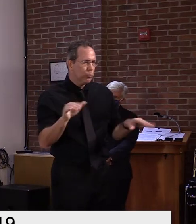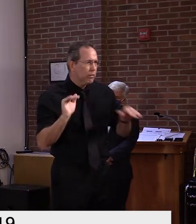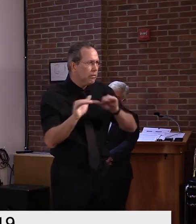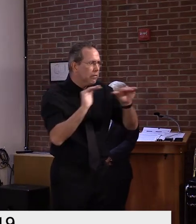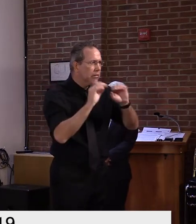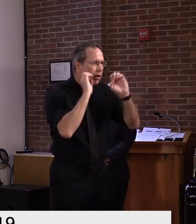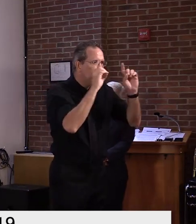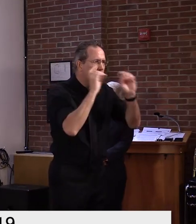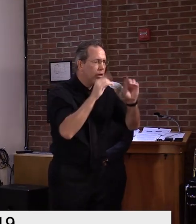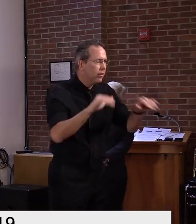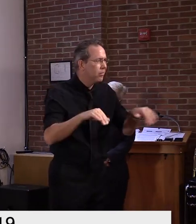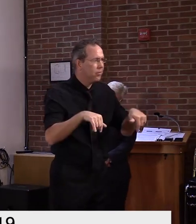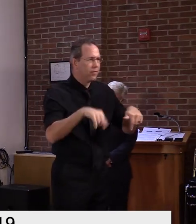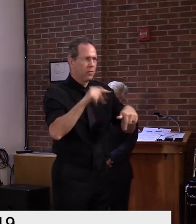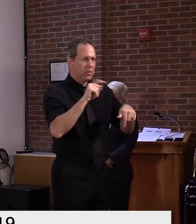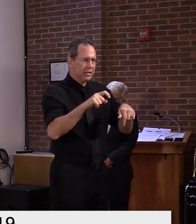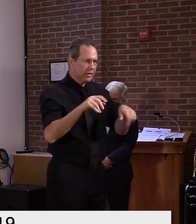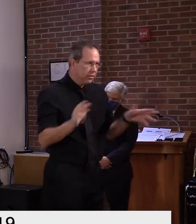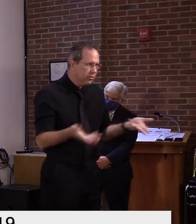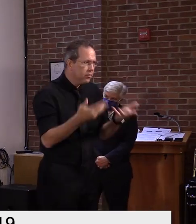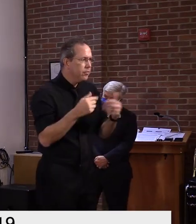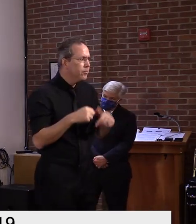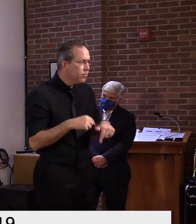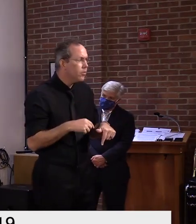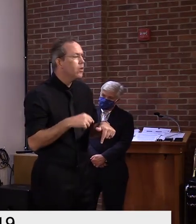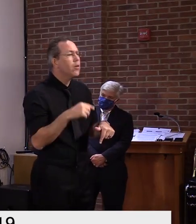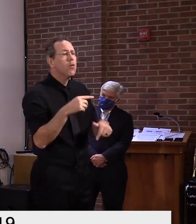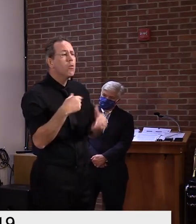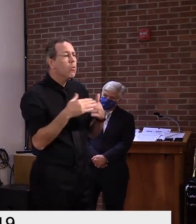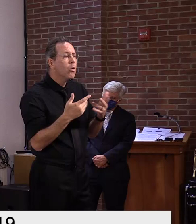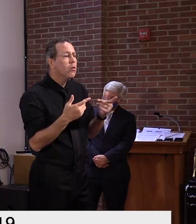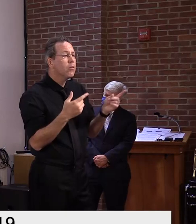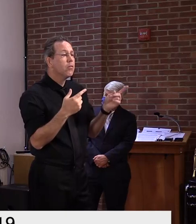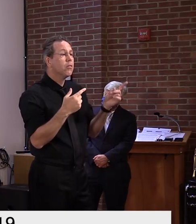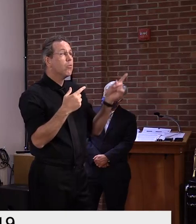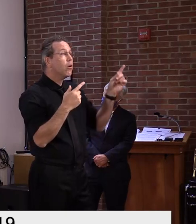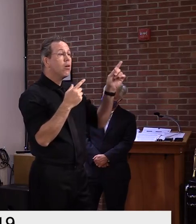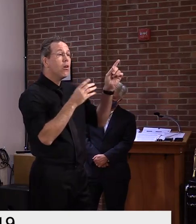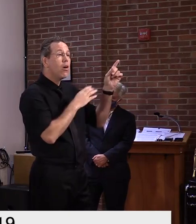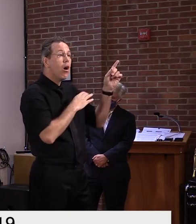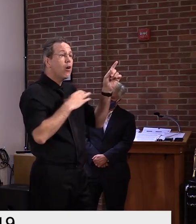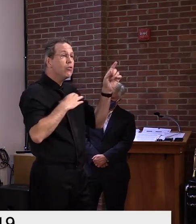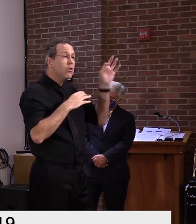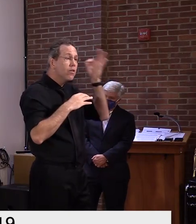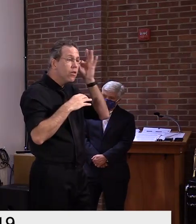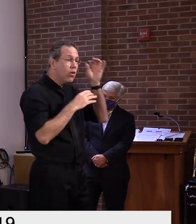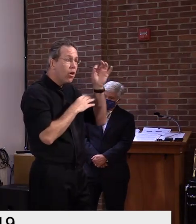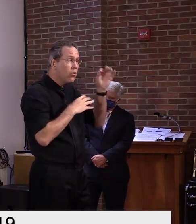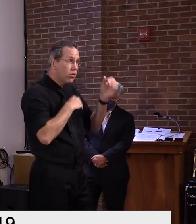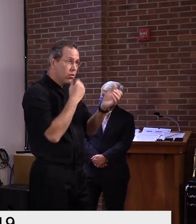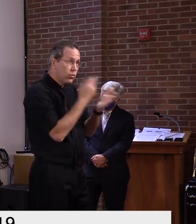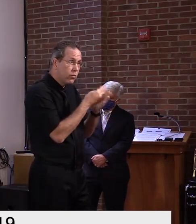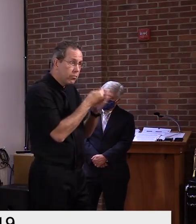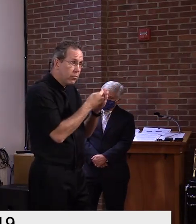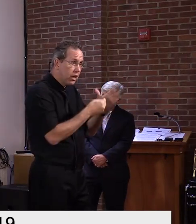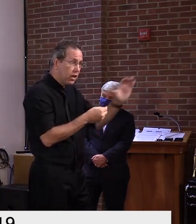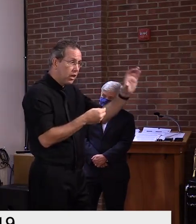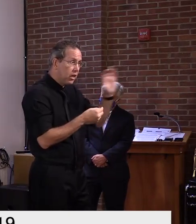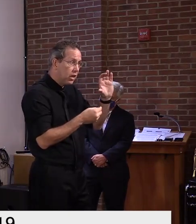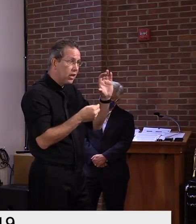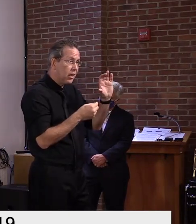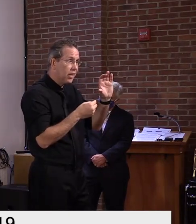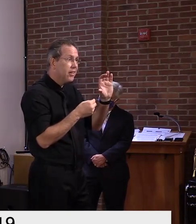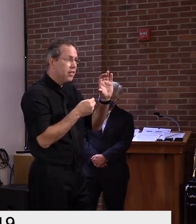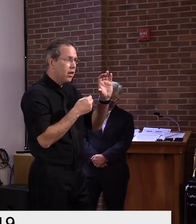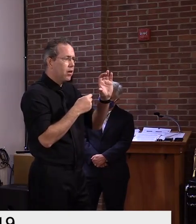what Congress appropriates to public health goes to the CDC, and then it's funneled through various grant